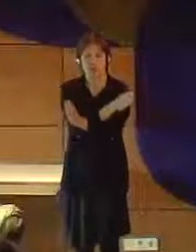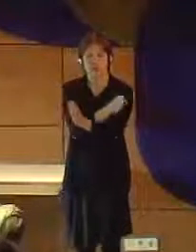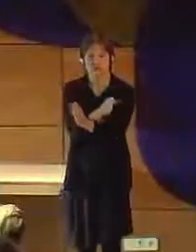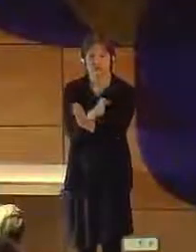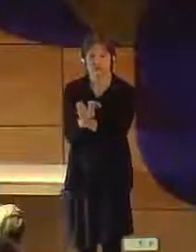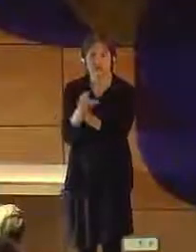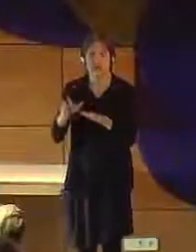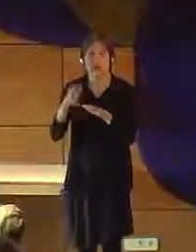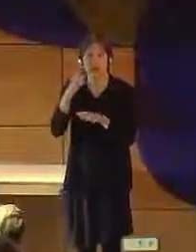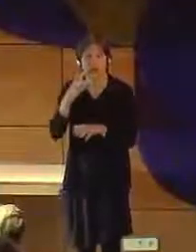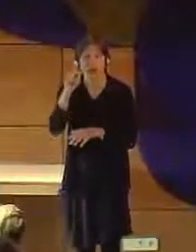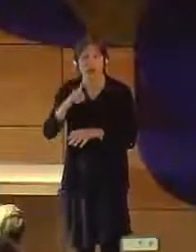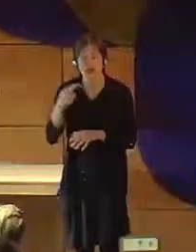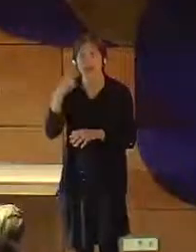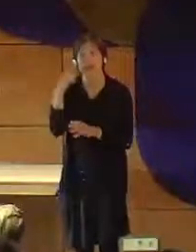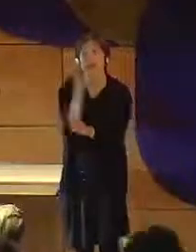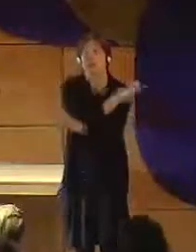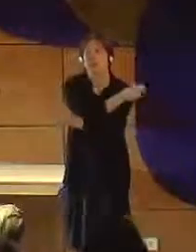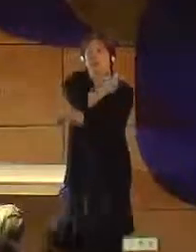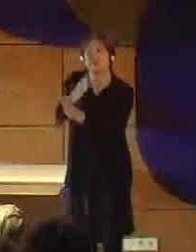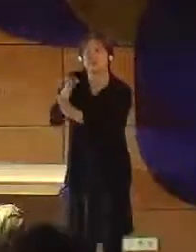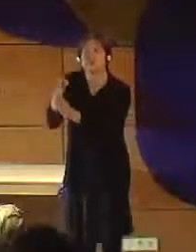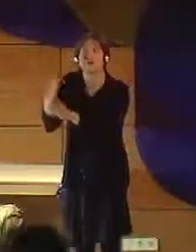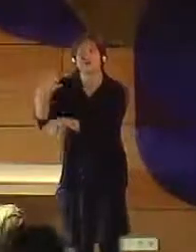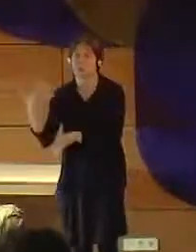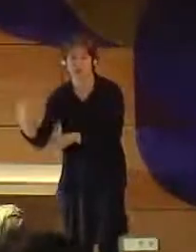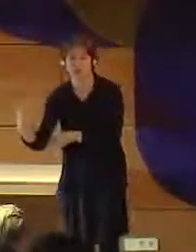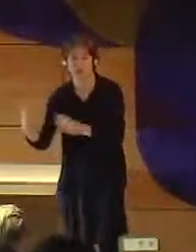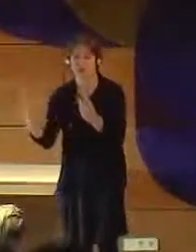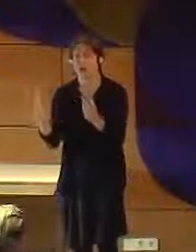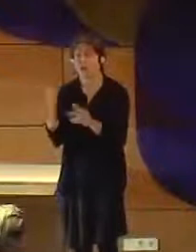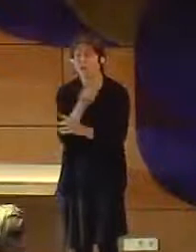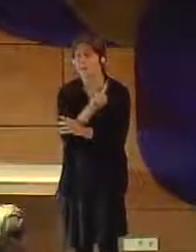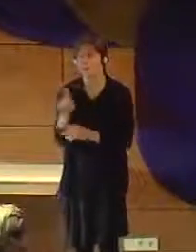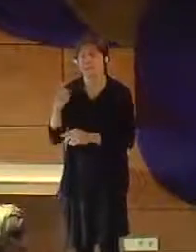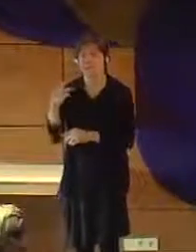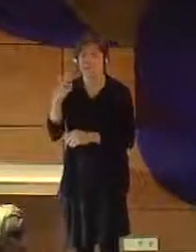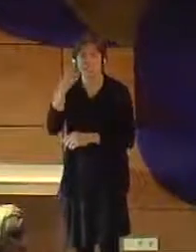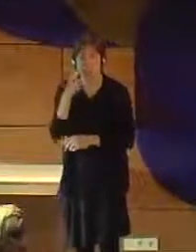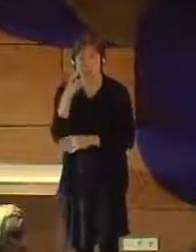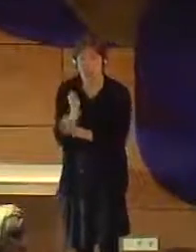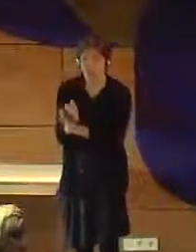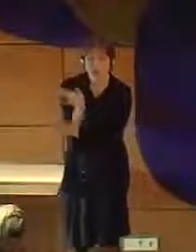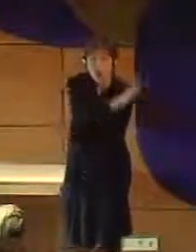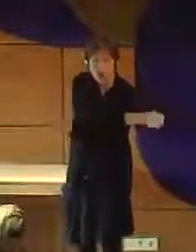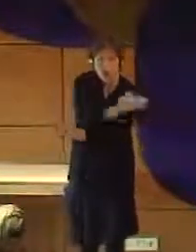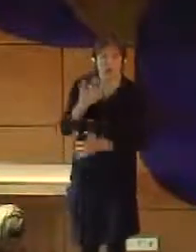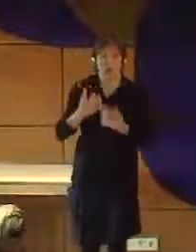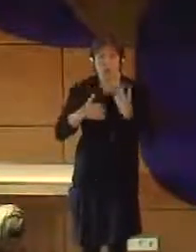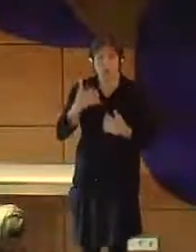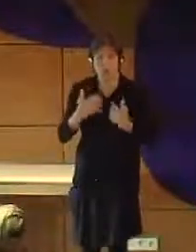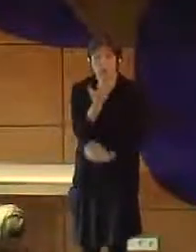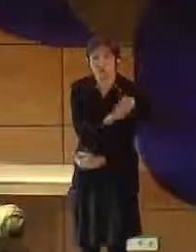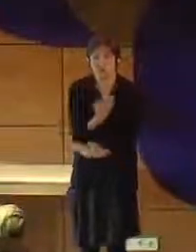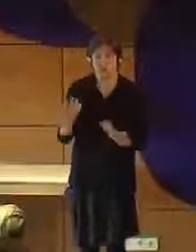long time, we're not talking 18 years of age, but say 25, maybe 30 years of age, and nothing has happened so